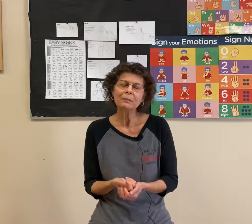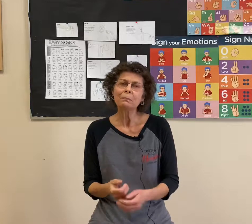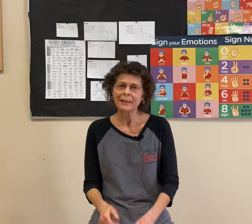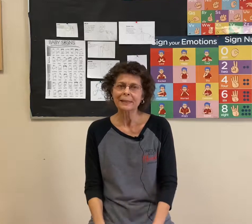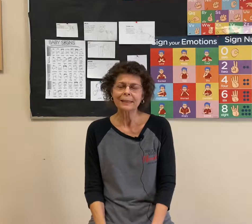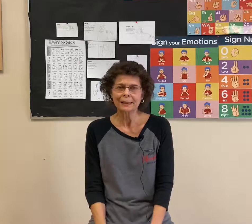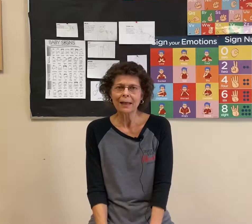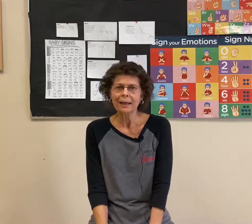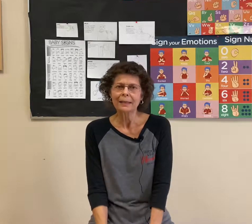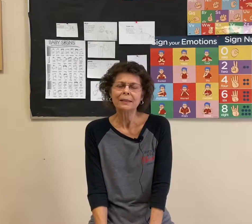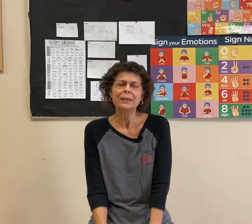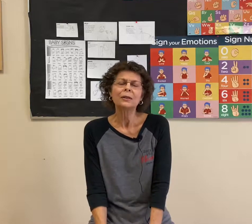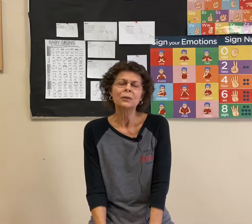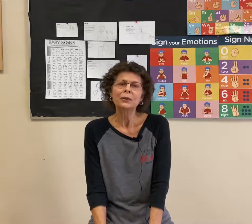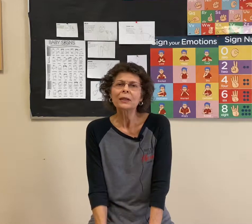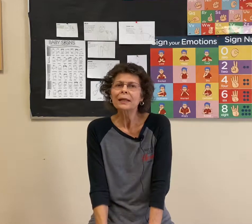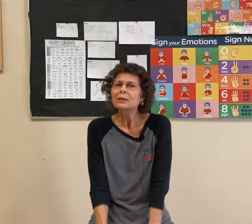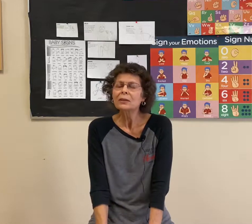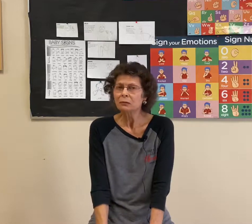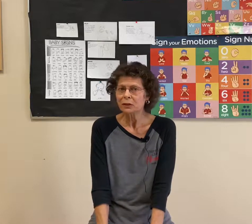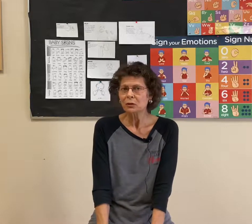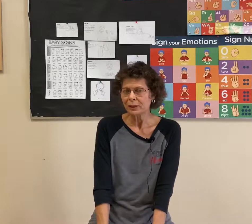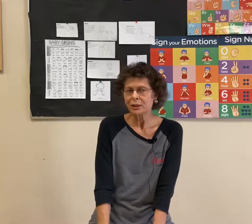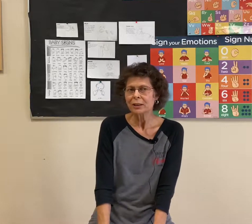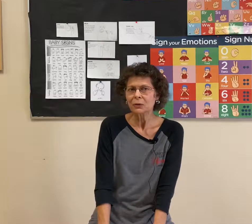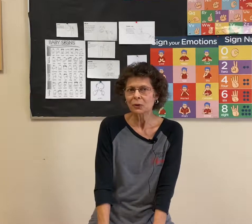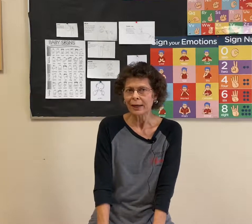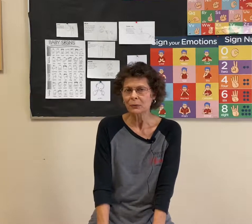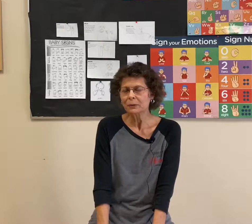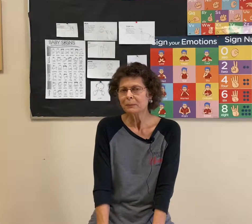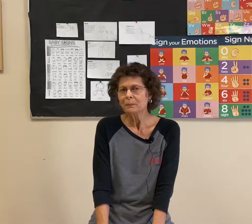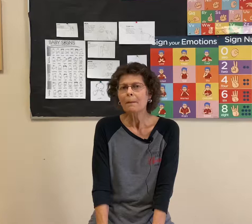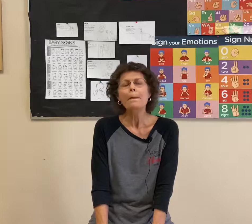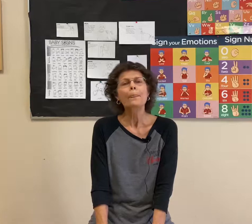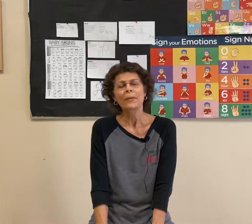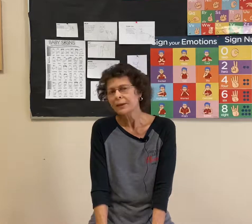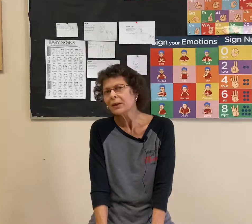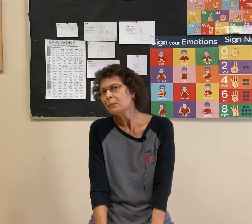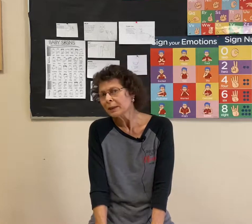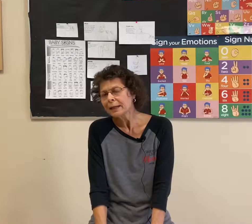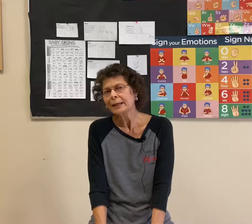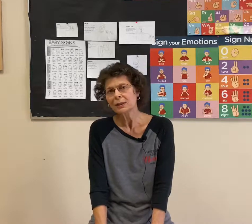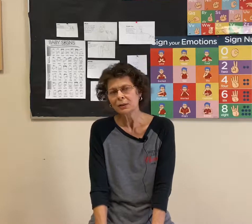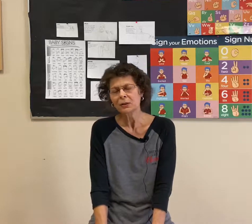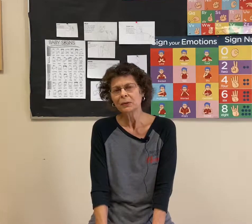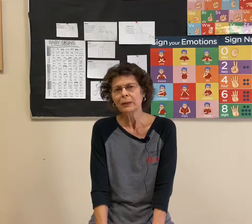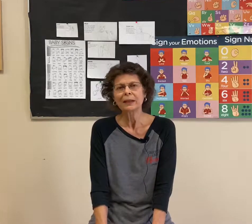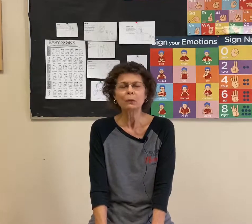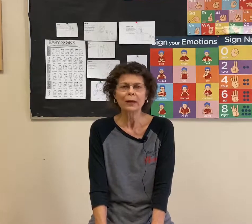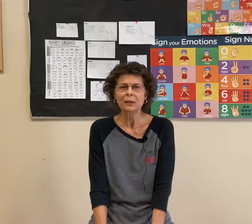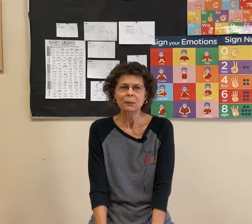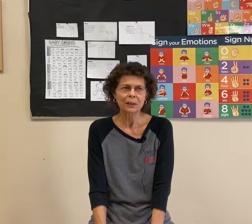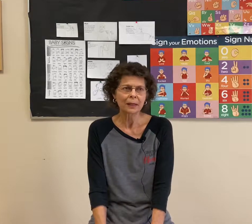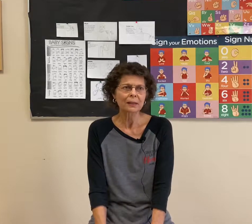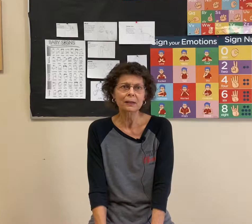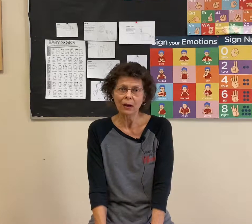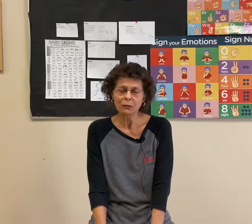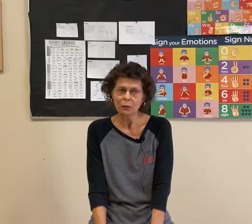basic signs, you can lessen the frustration in your classroom. They can communicate to you in ways besides nonverbal